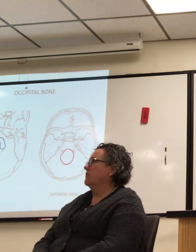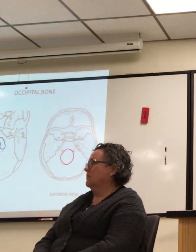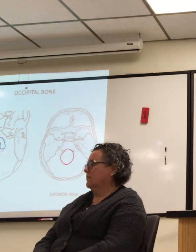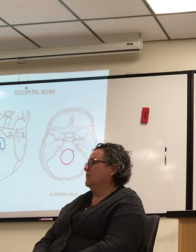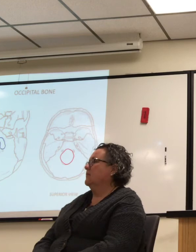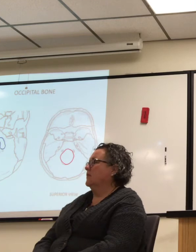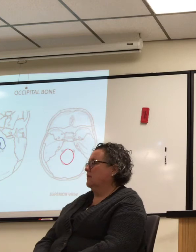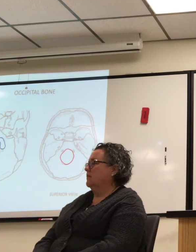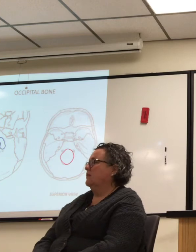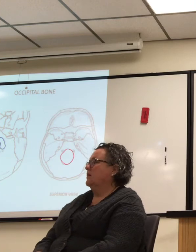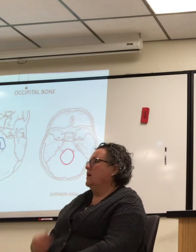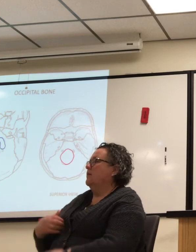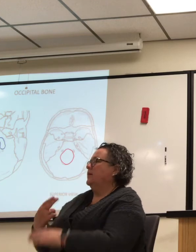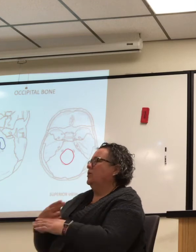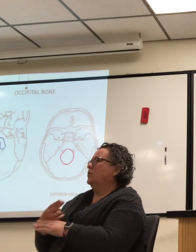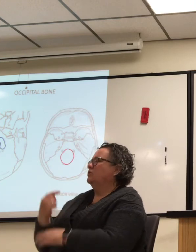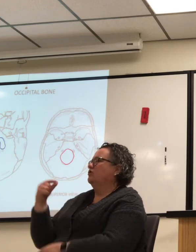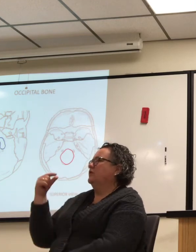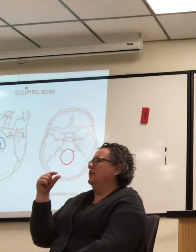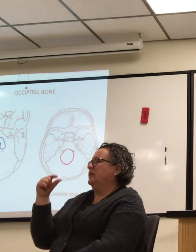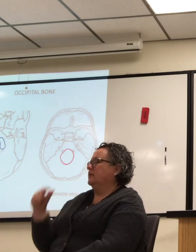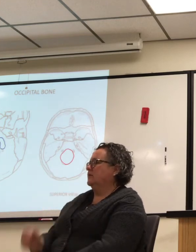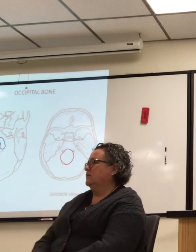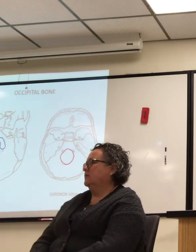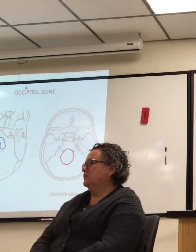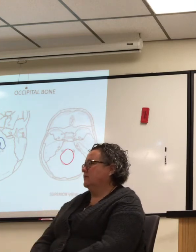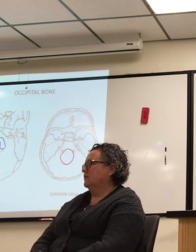I'll use green.